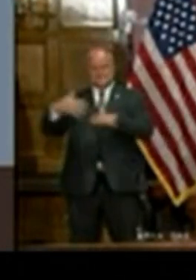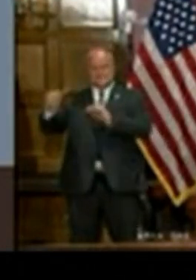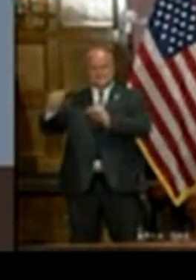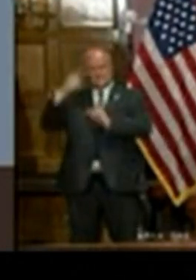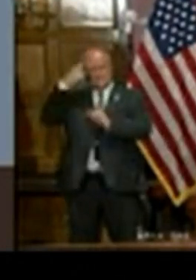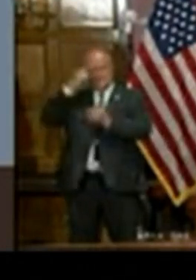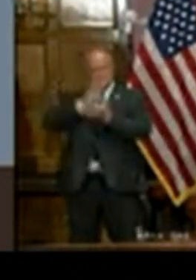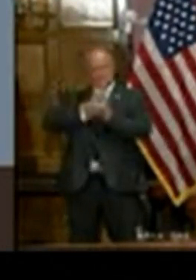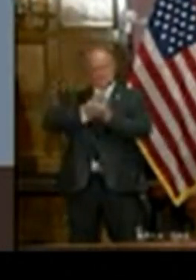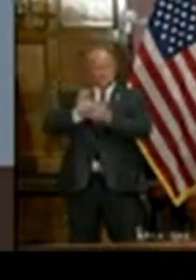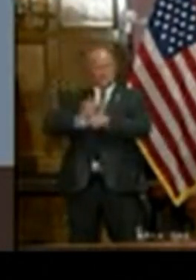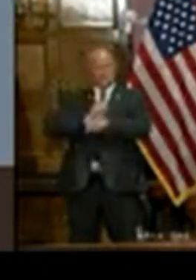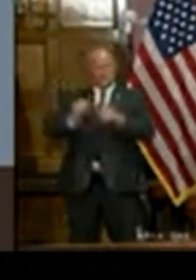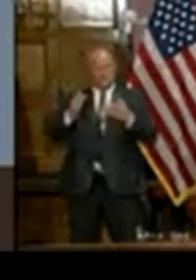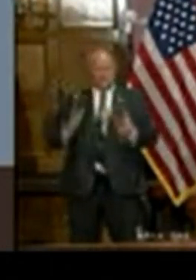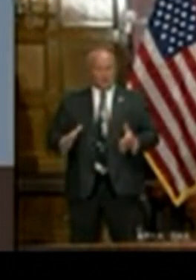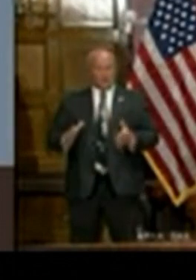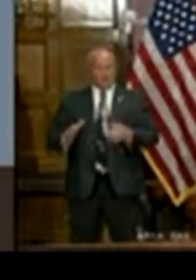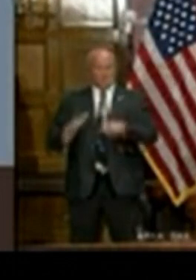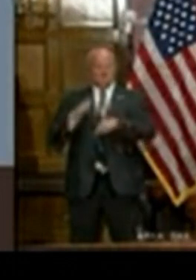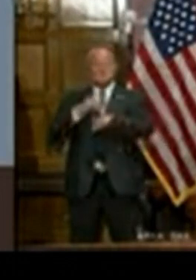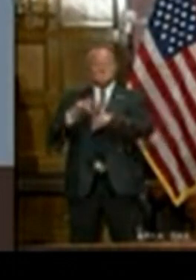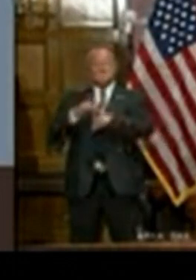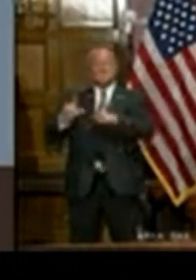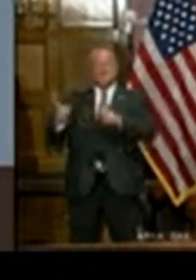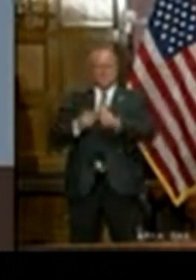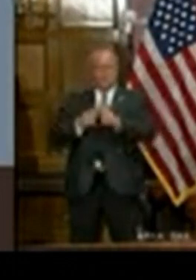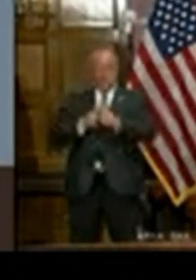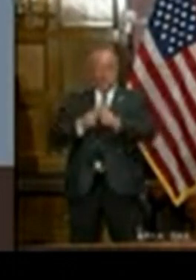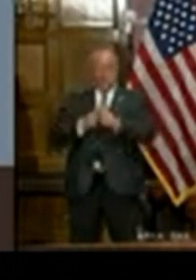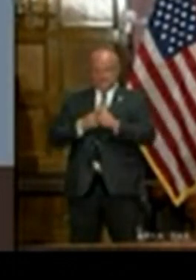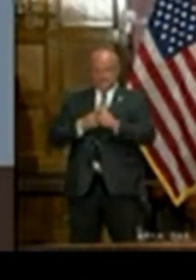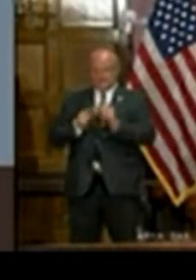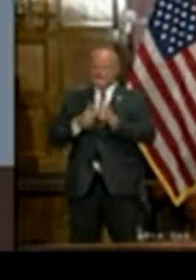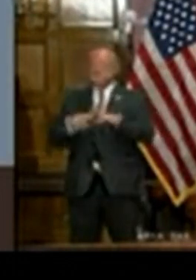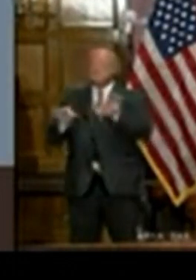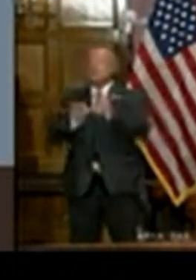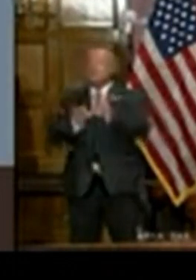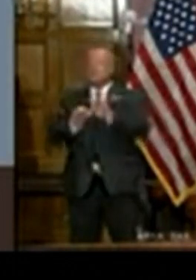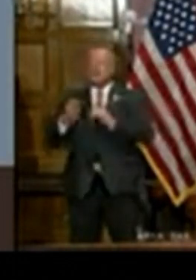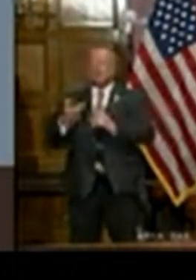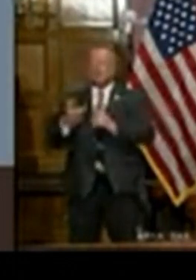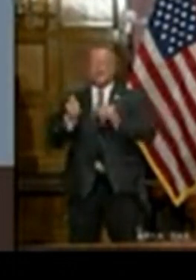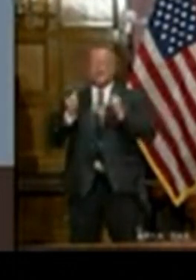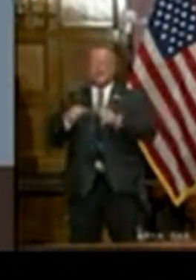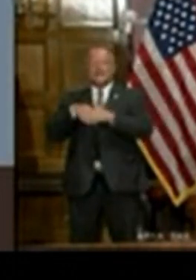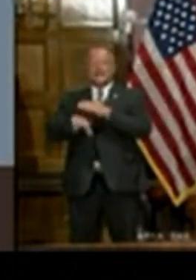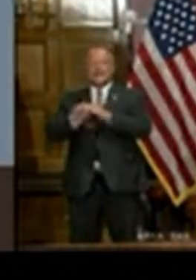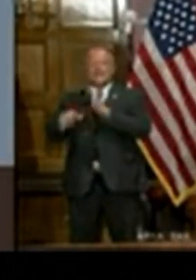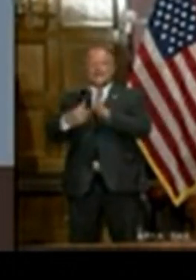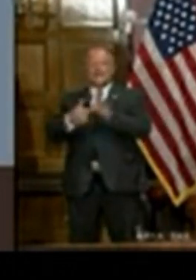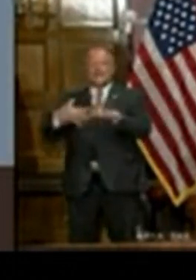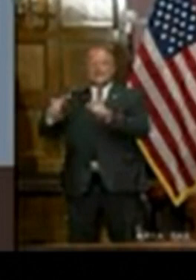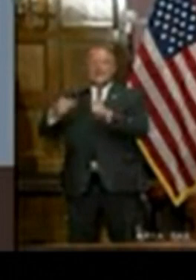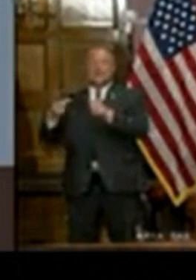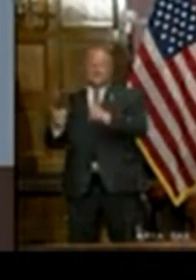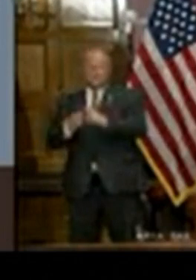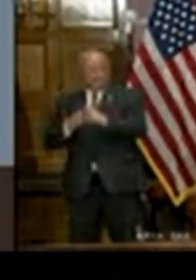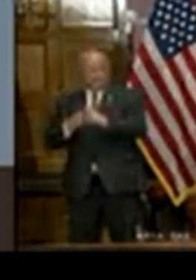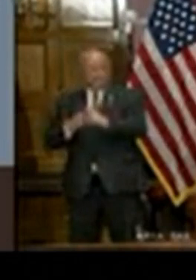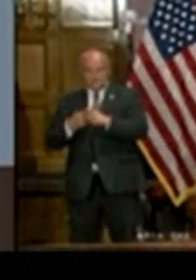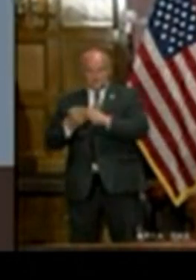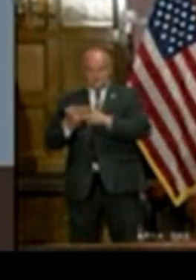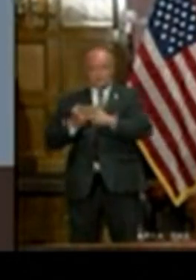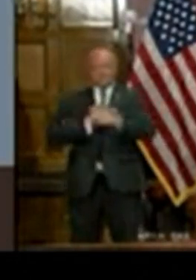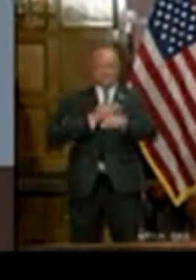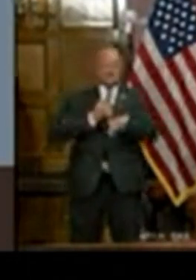school employees that would be available to them first. This is important because they can access this leave first before